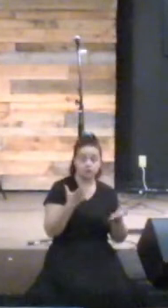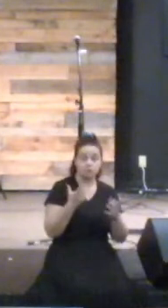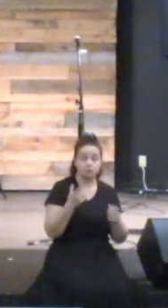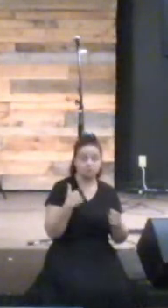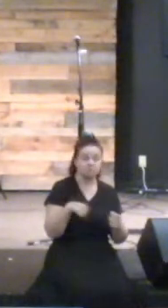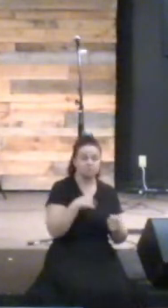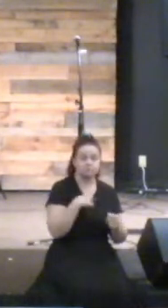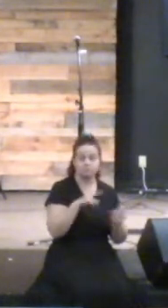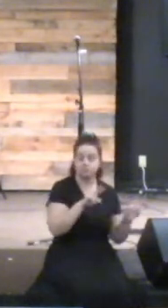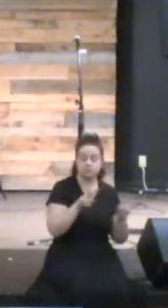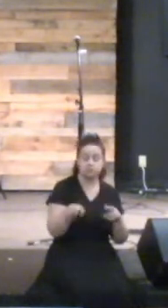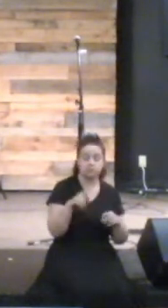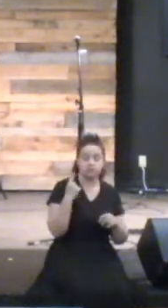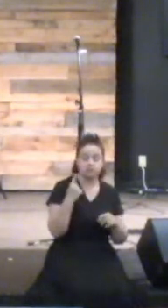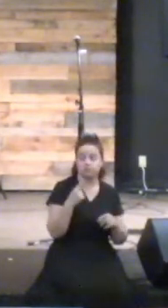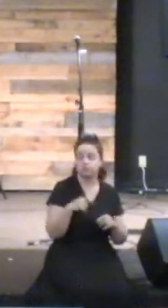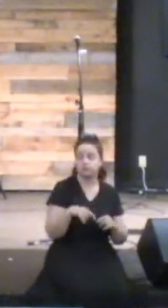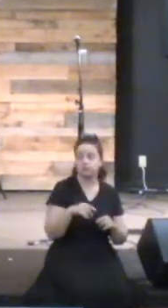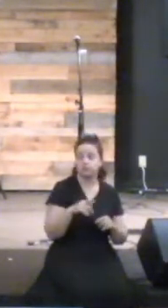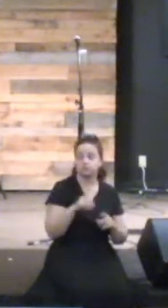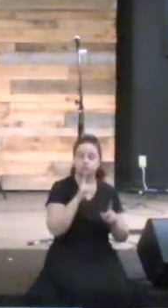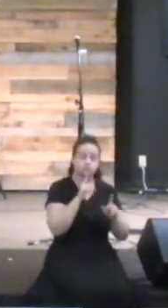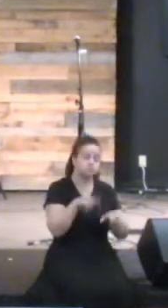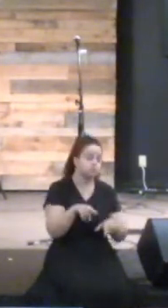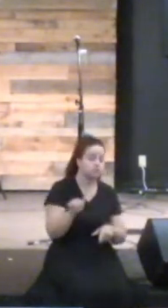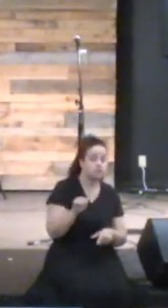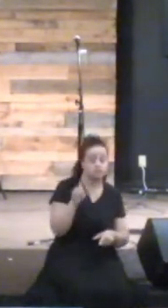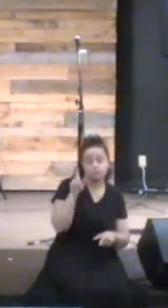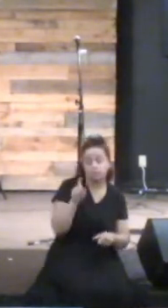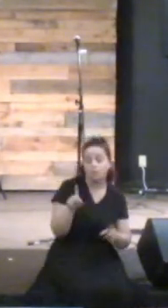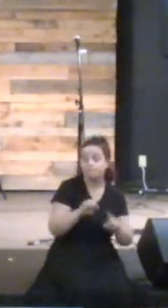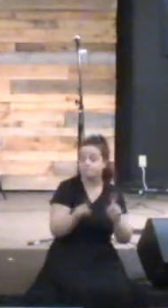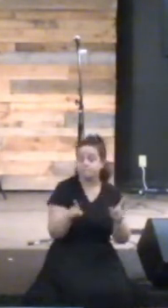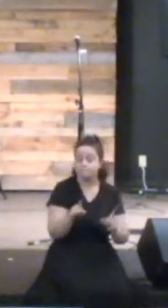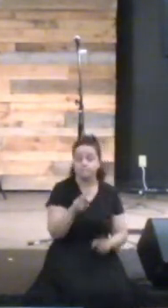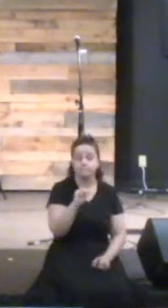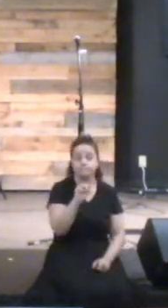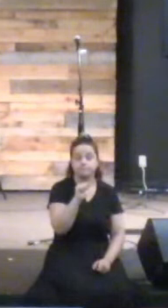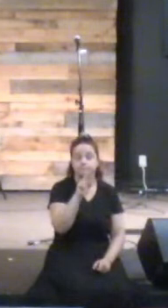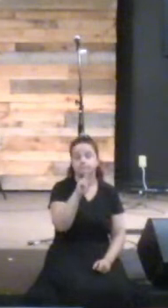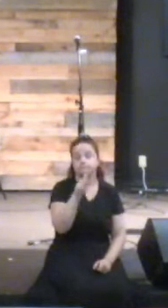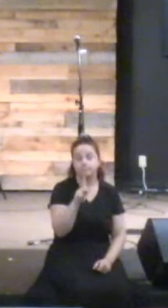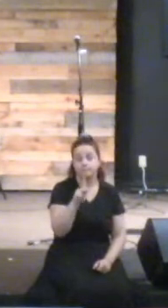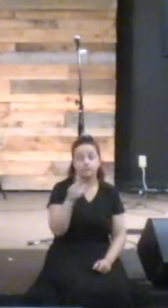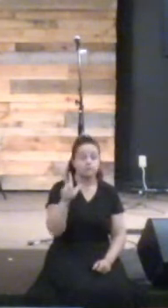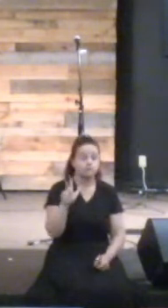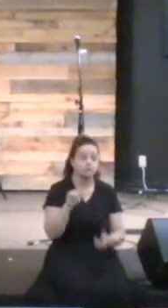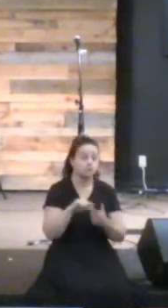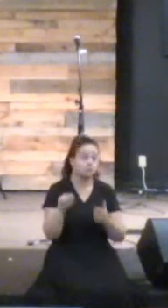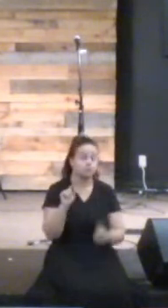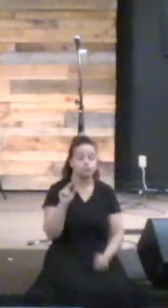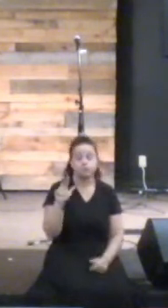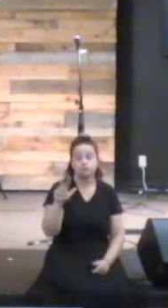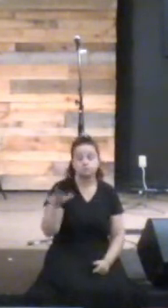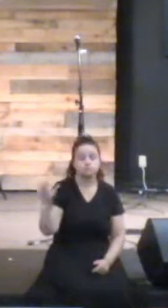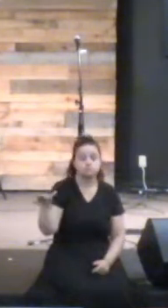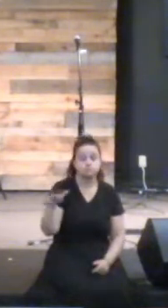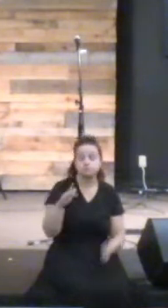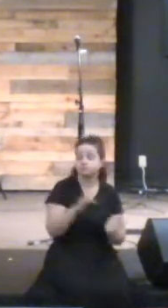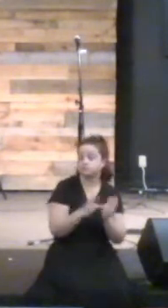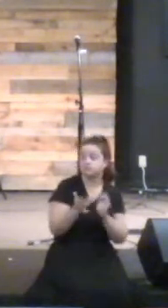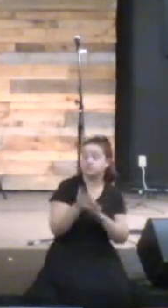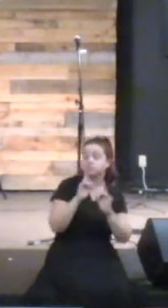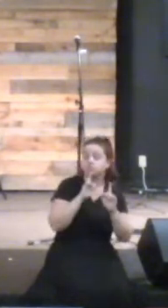whose response to that same question was different and so in Mark 3 verse 33 Jesus